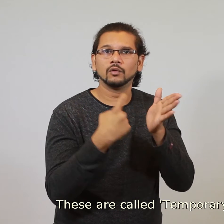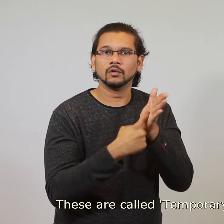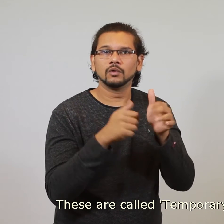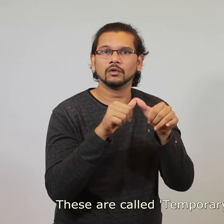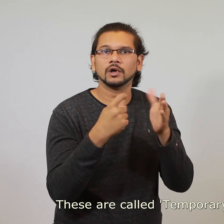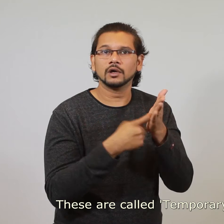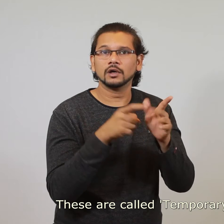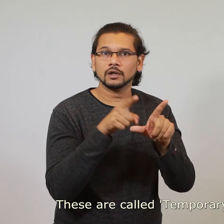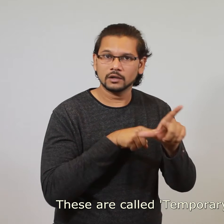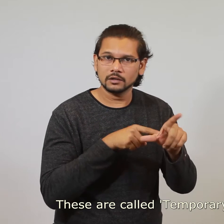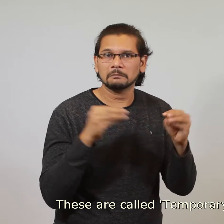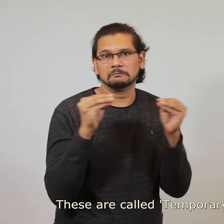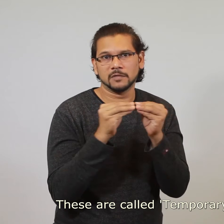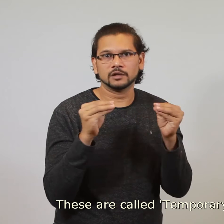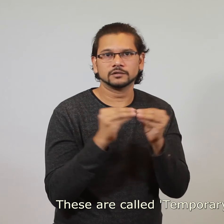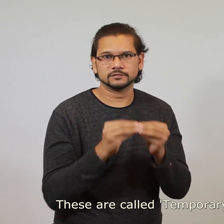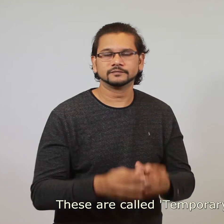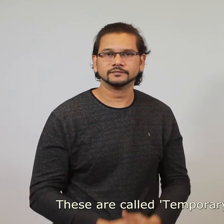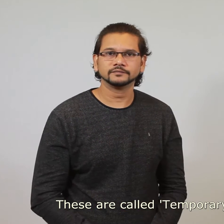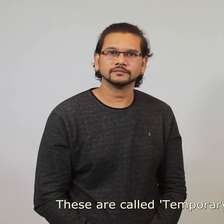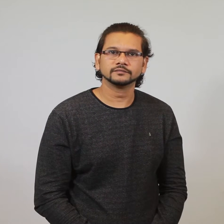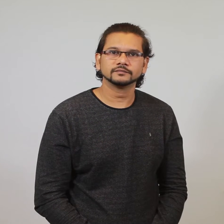magnets. Temporary magnets.